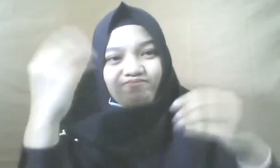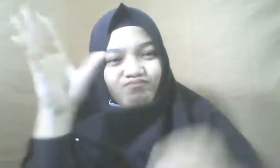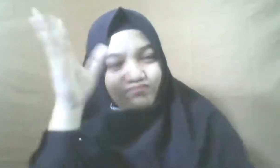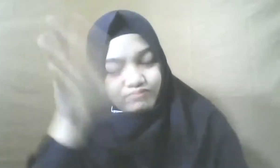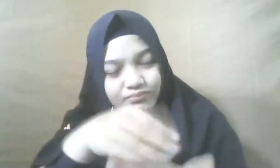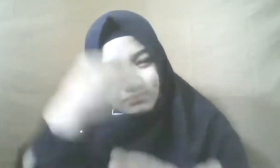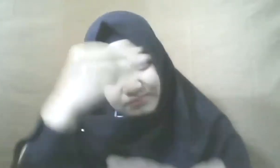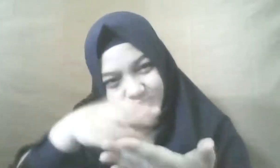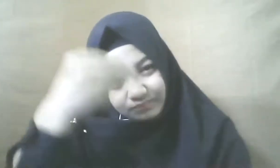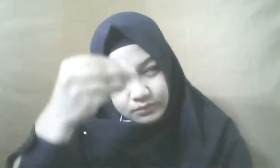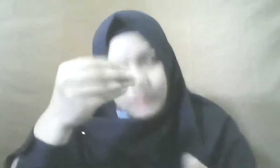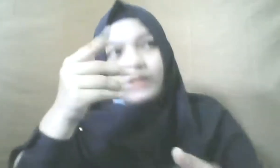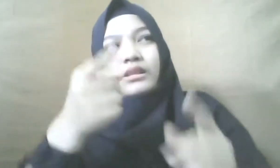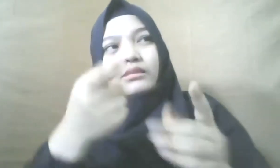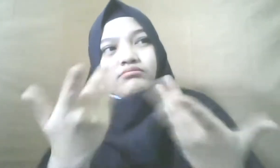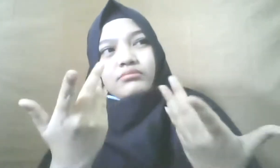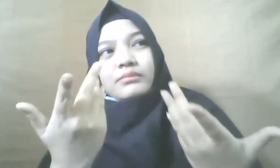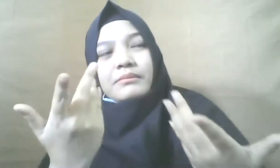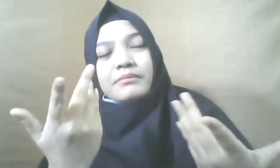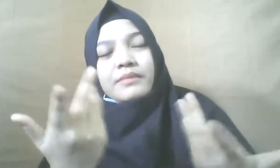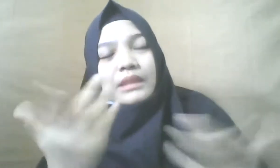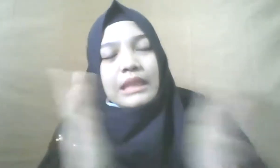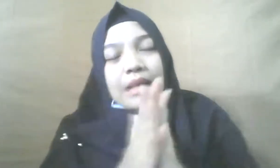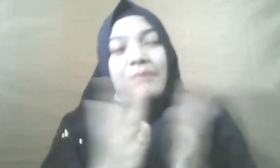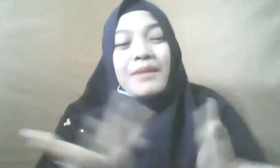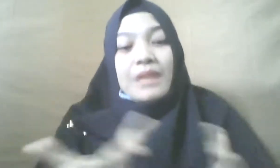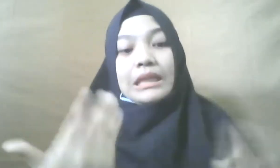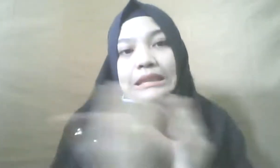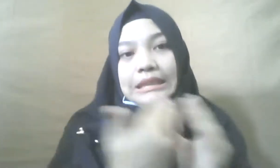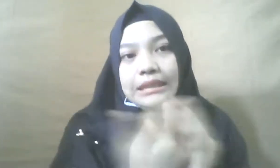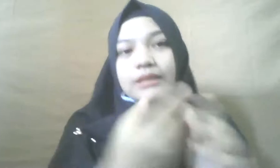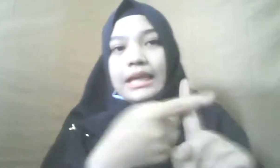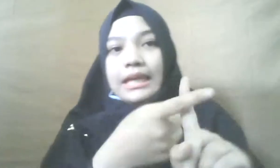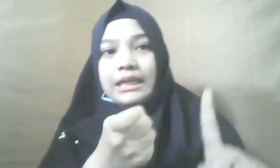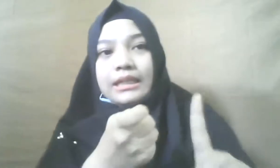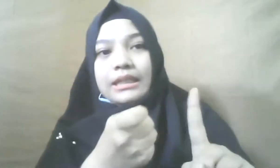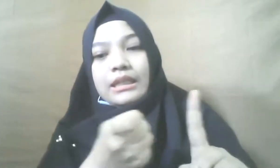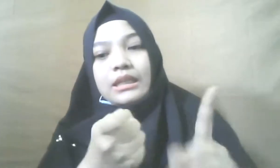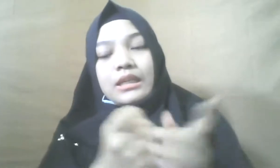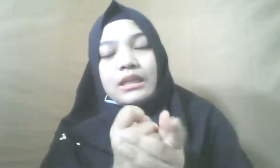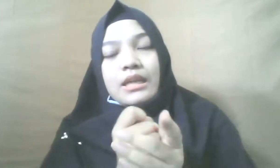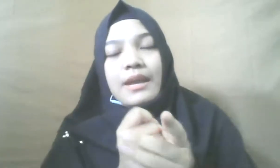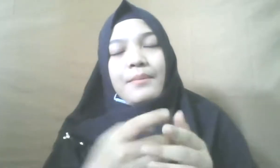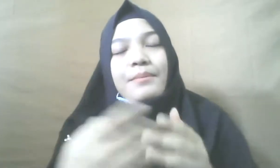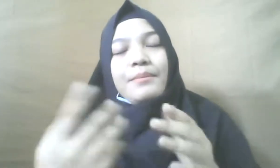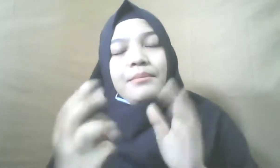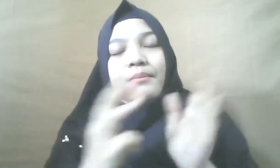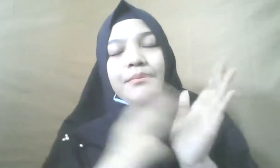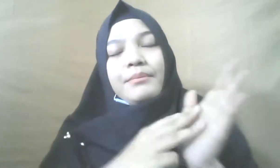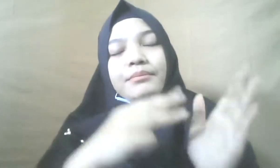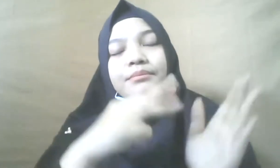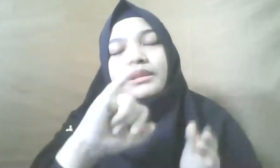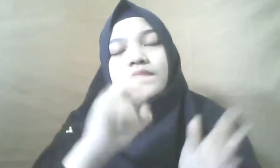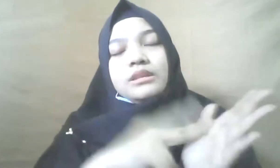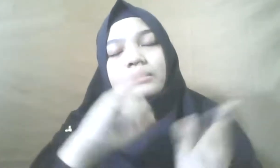potentials. And the data from the Ministry of Higher Education Technology in